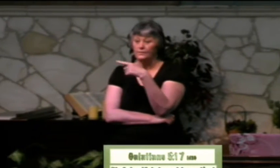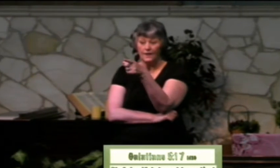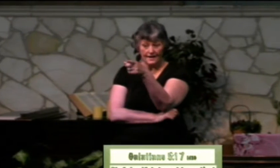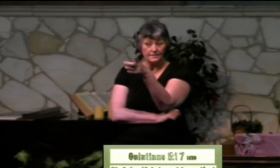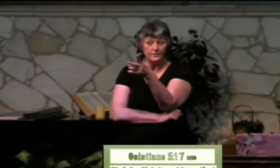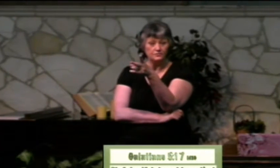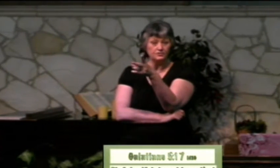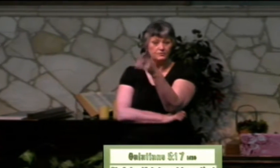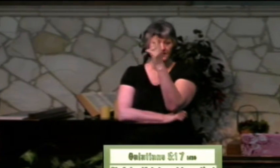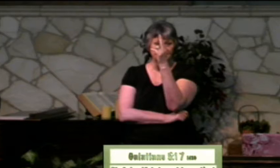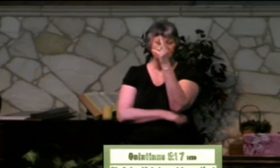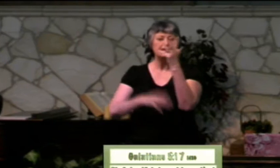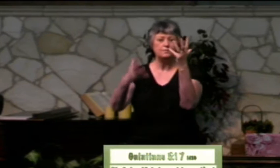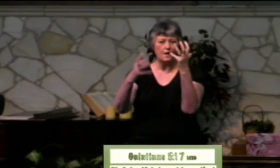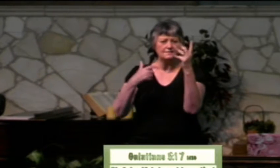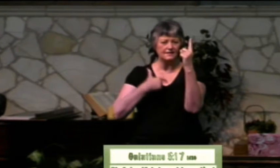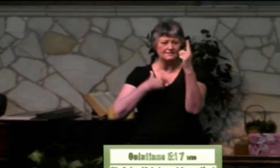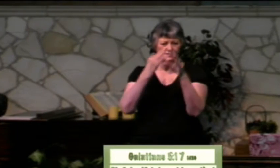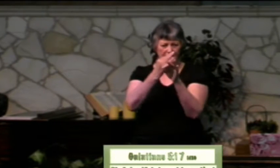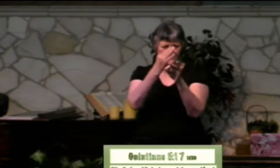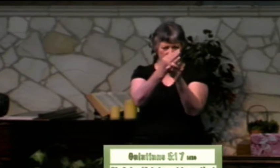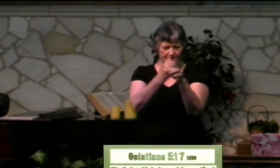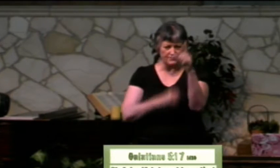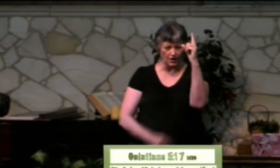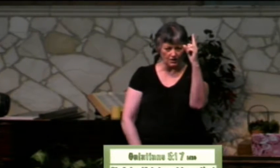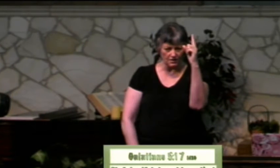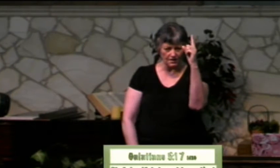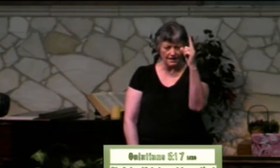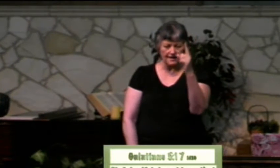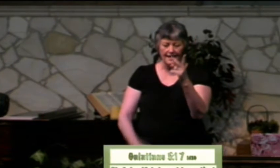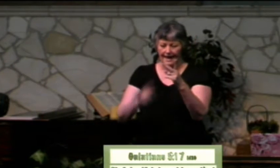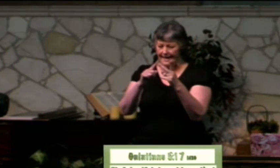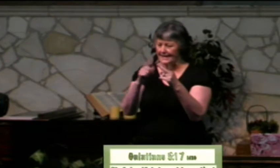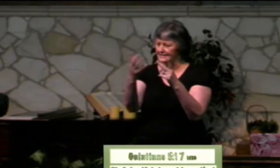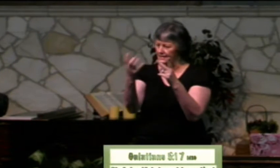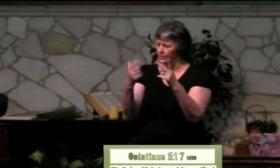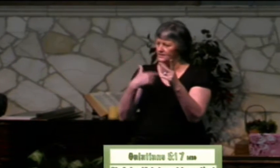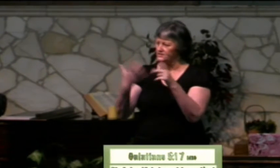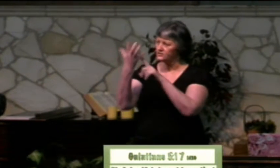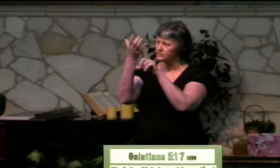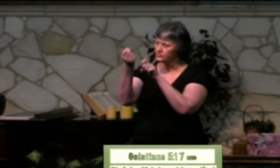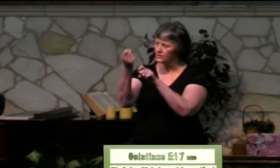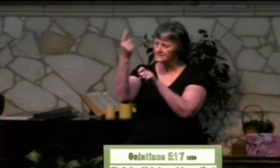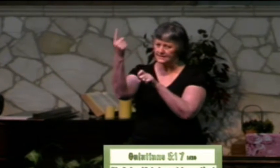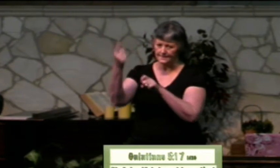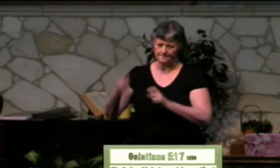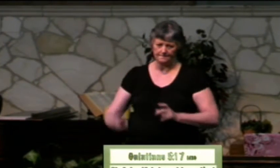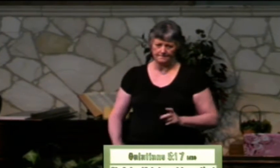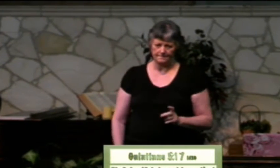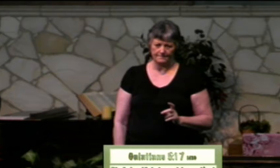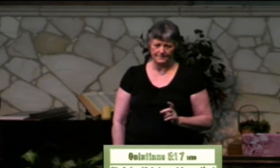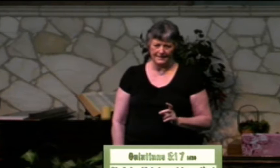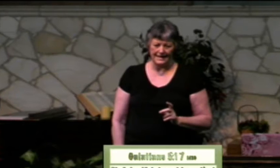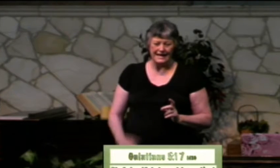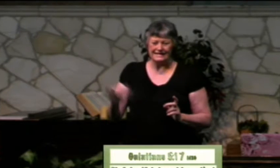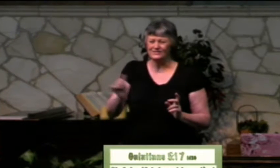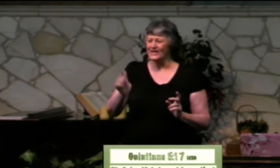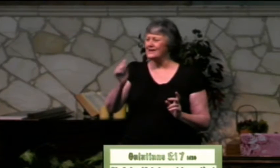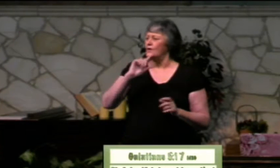Right, those two reasons. He wants us to be faithful, and he wants us to trust him. It's like